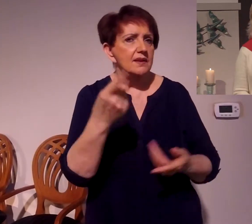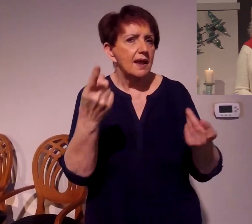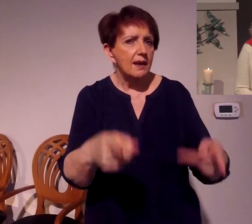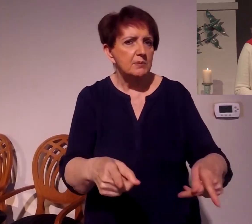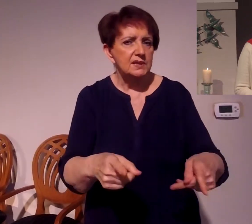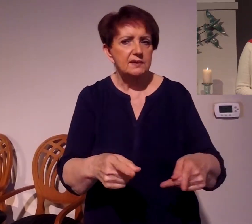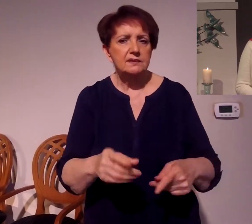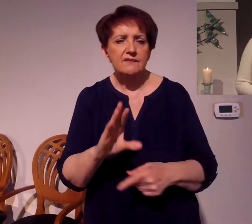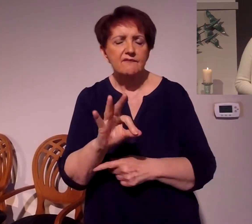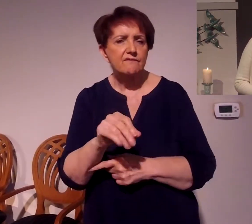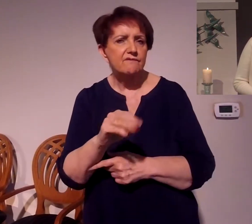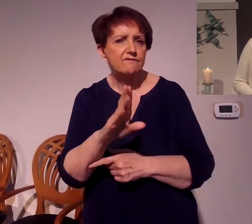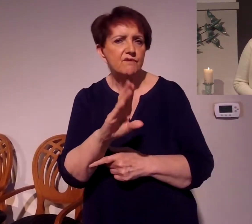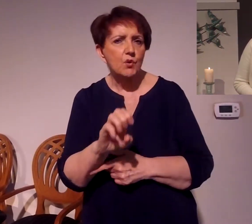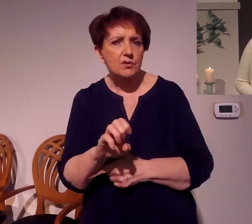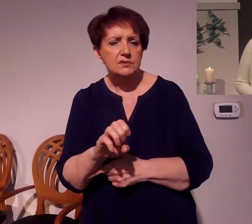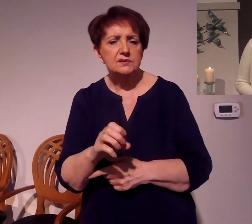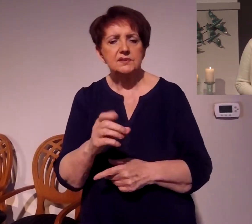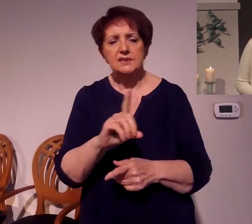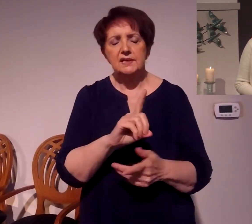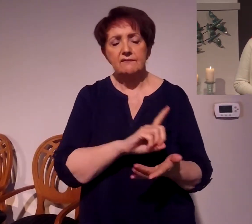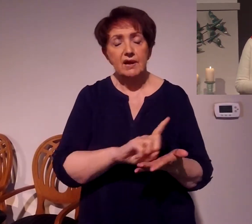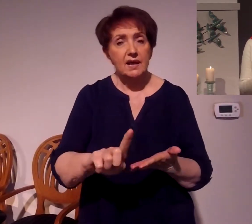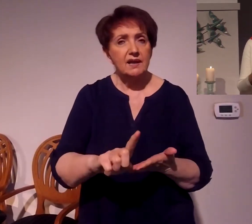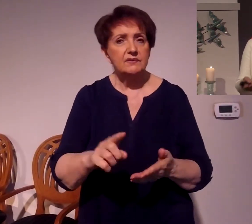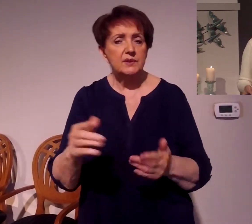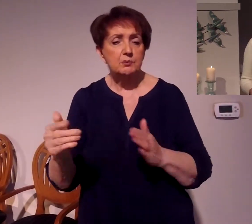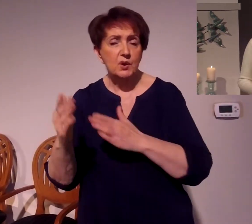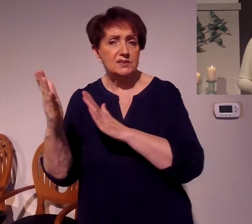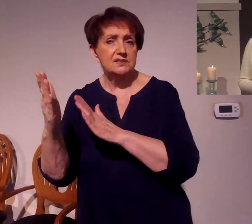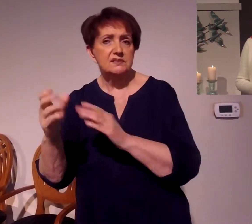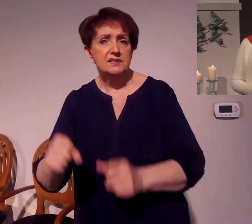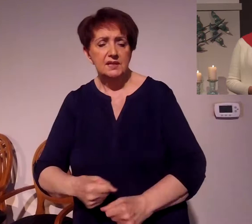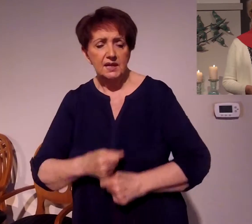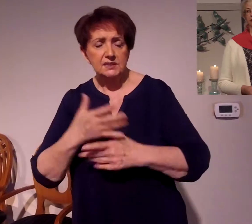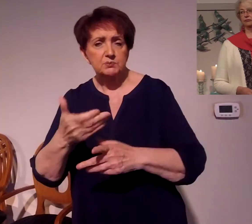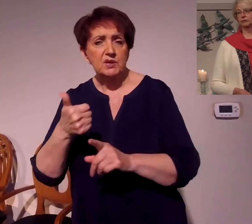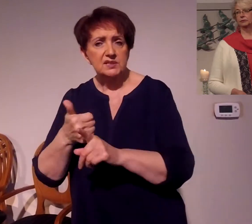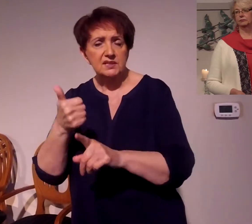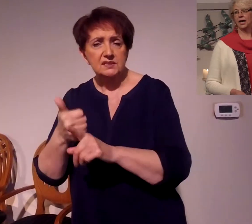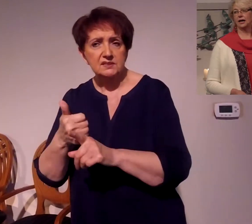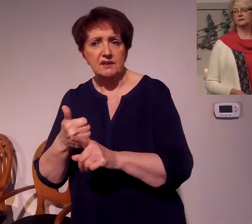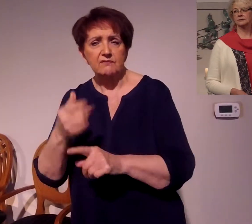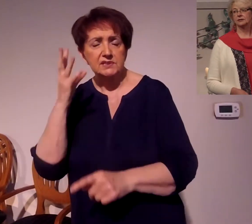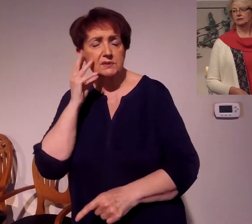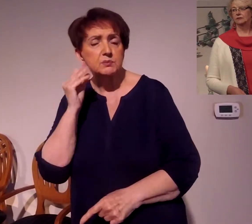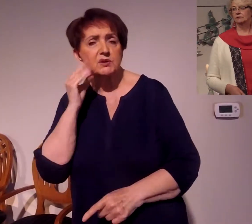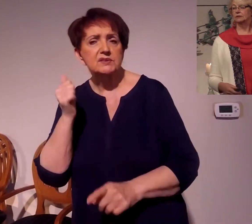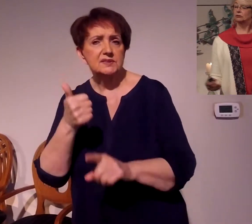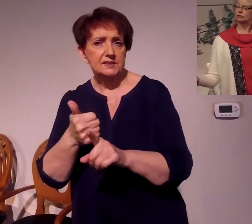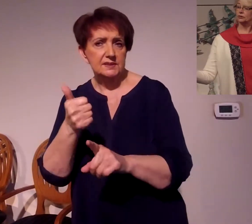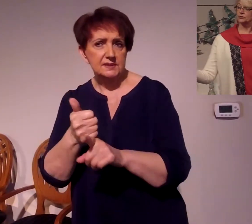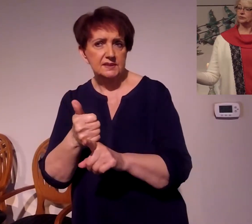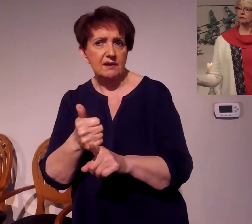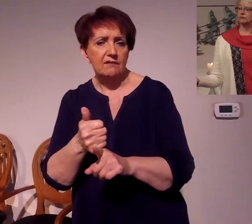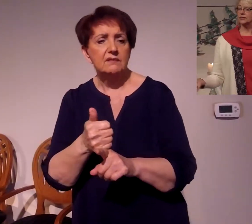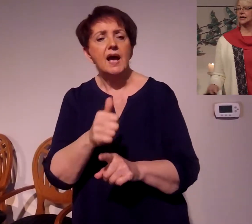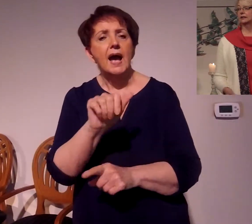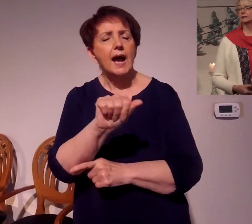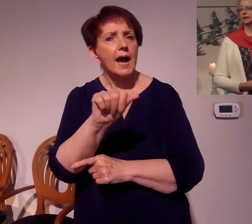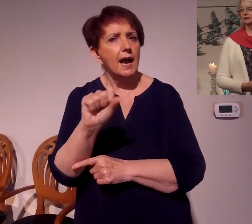the divine, the presence, expressing and experiencing itself as the